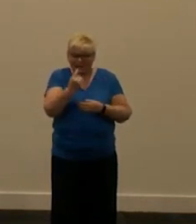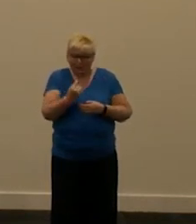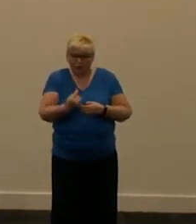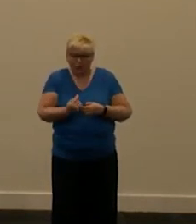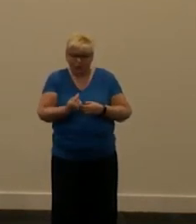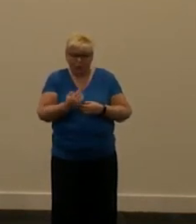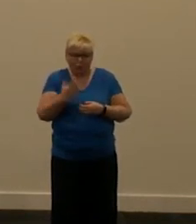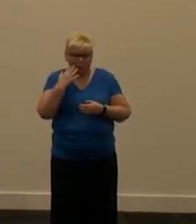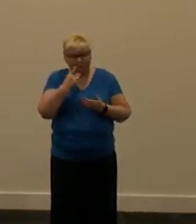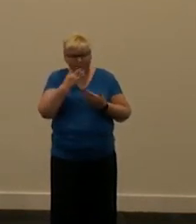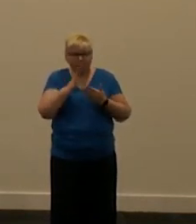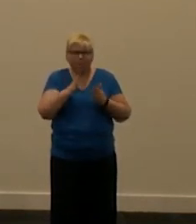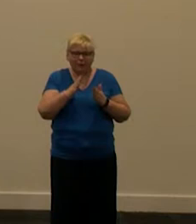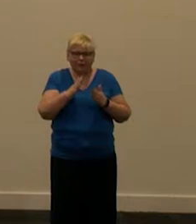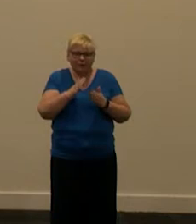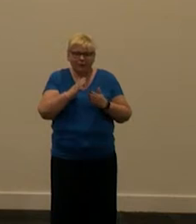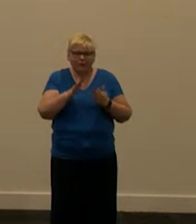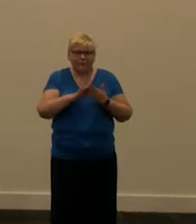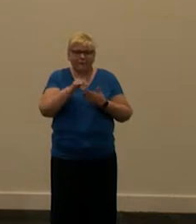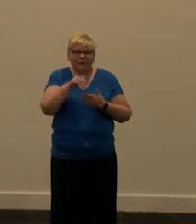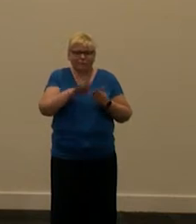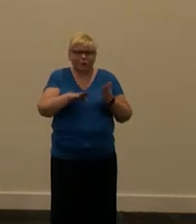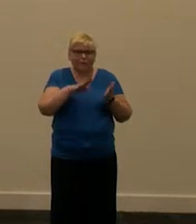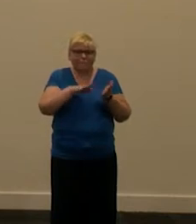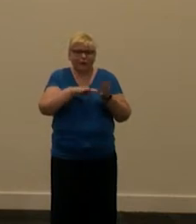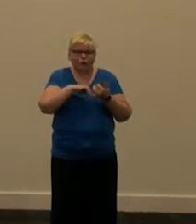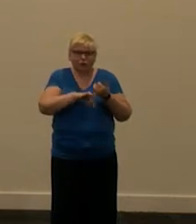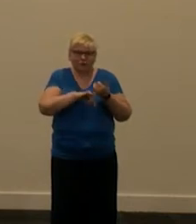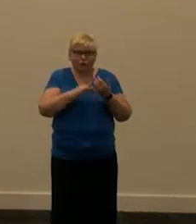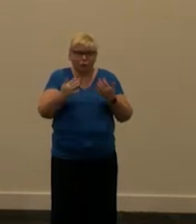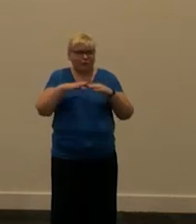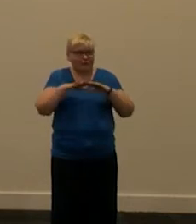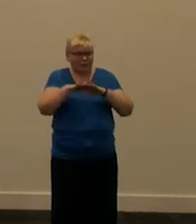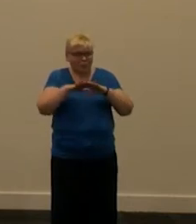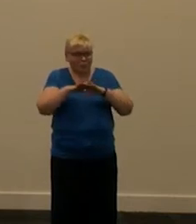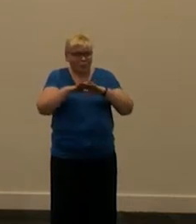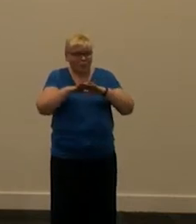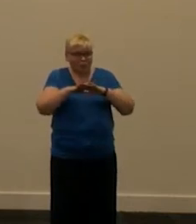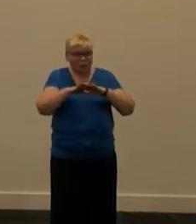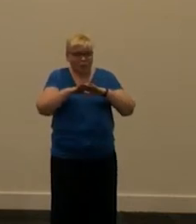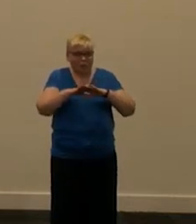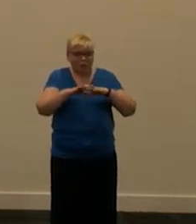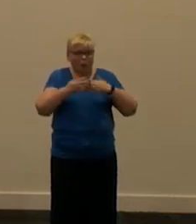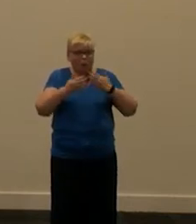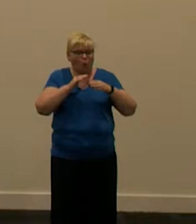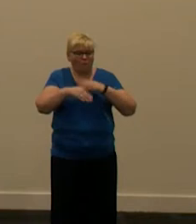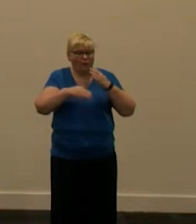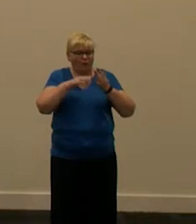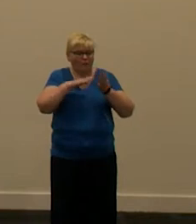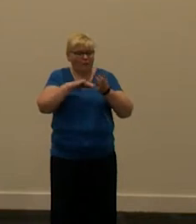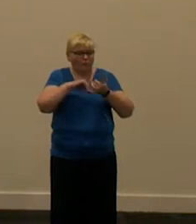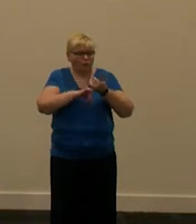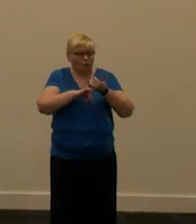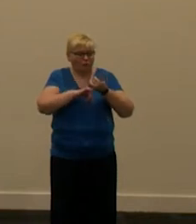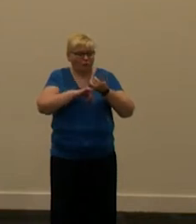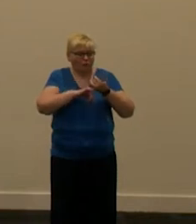addresses will be propagate from Microsoft to your internal network, and the traffic will go over the Microsoft peering and